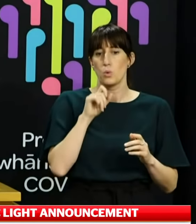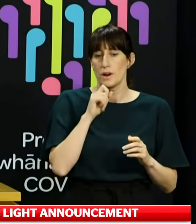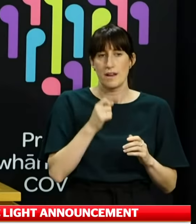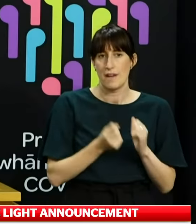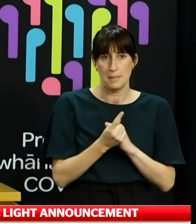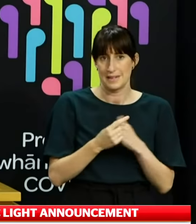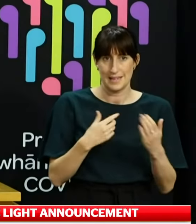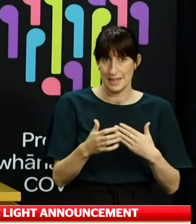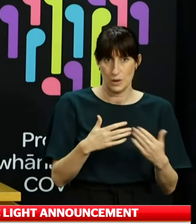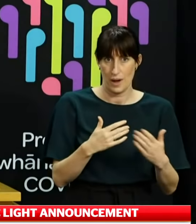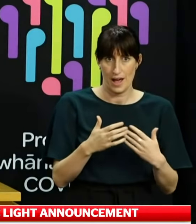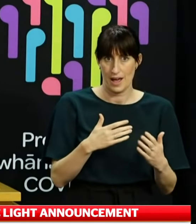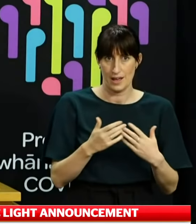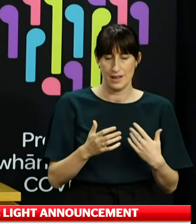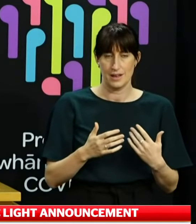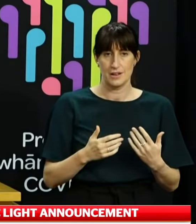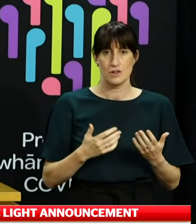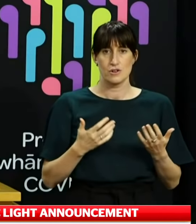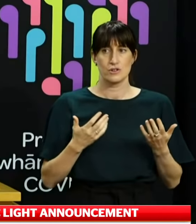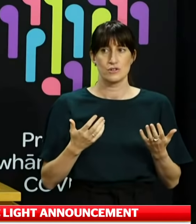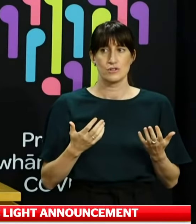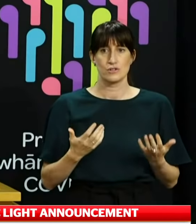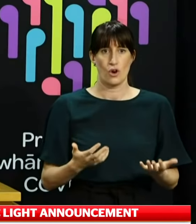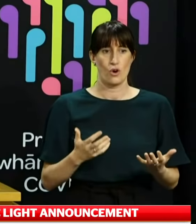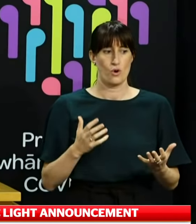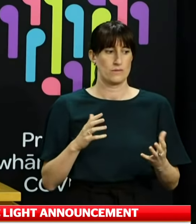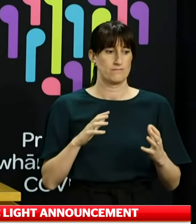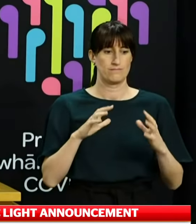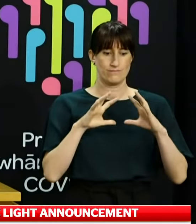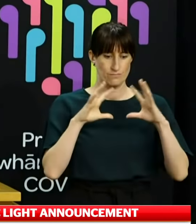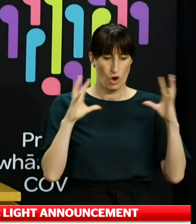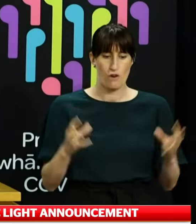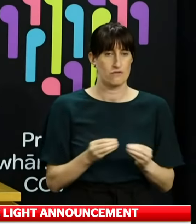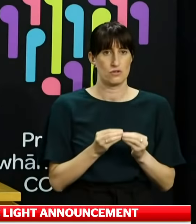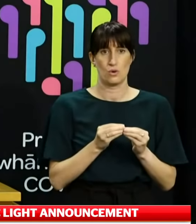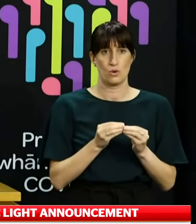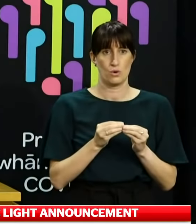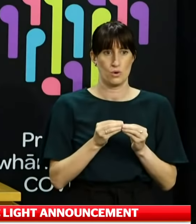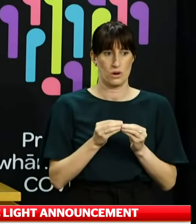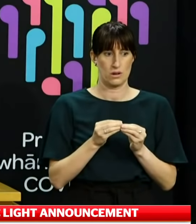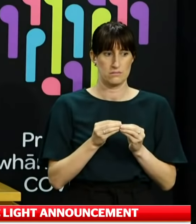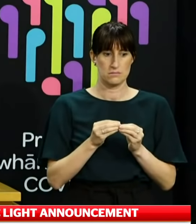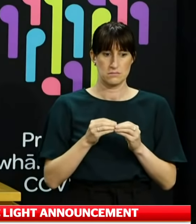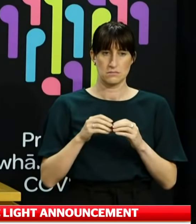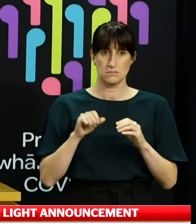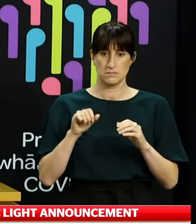that time, and so hence, you know, the overall trajectory has still been going up